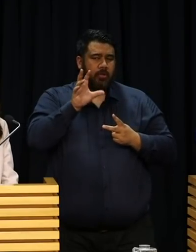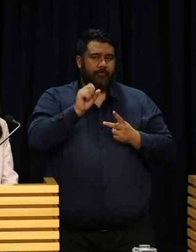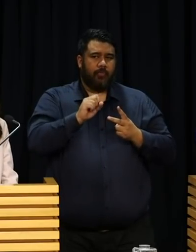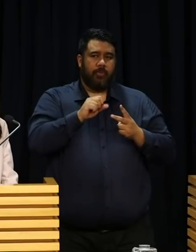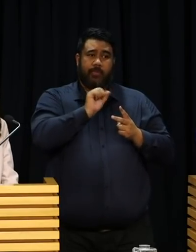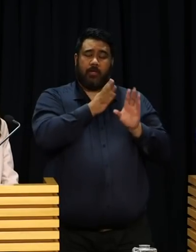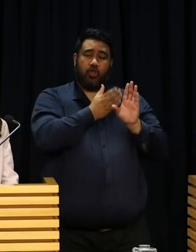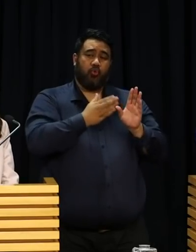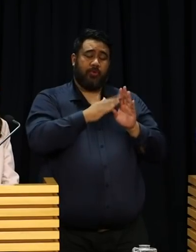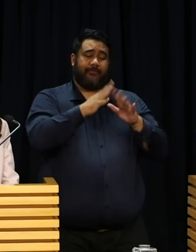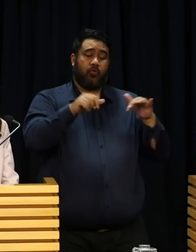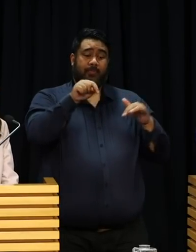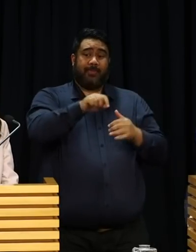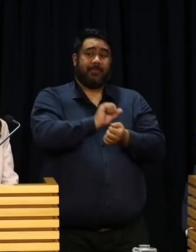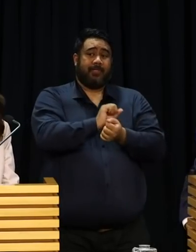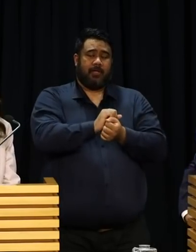forum for this Saturday.